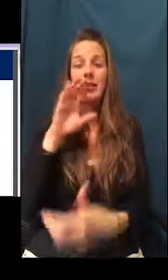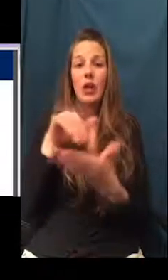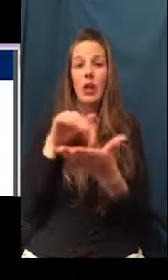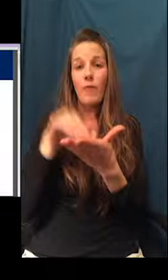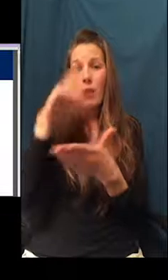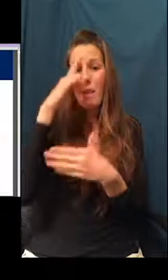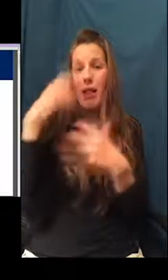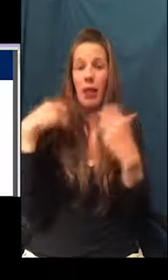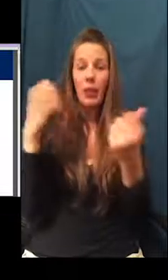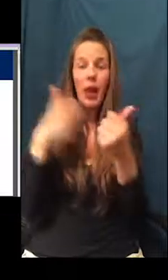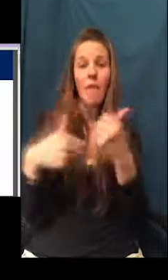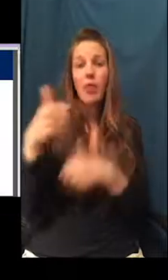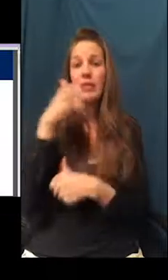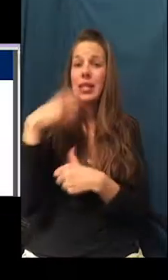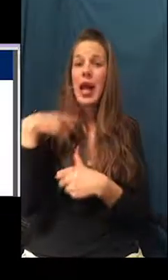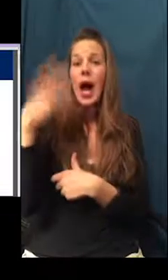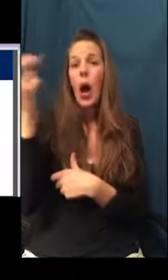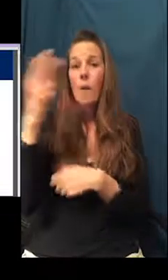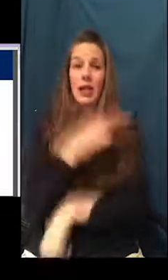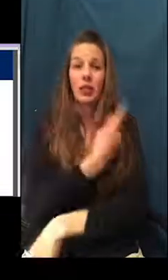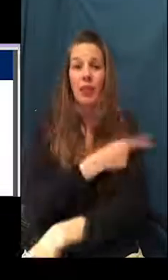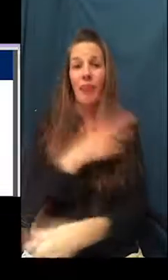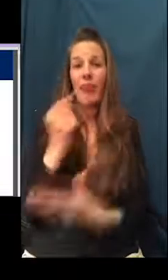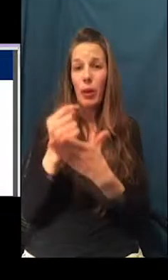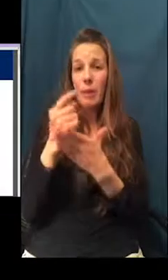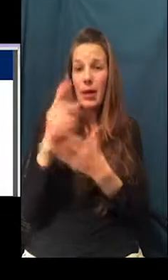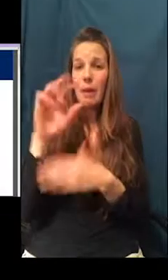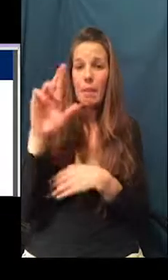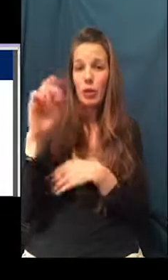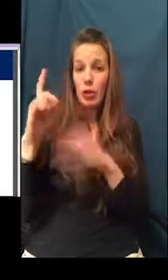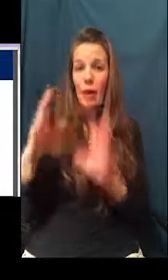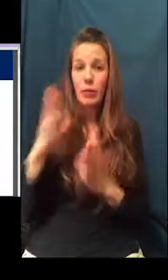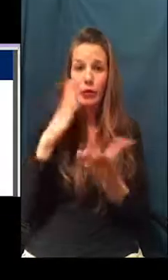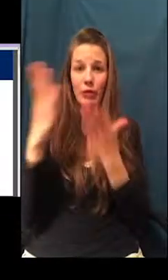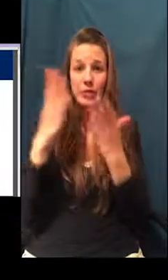outpatient therapy and prescriber services.